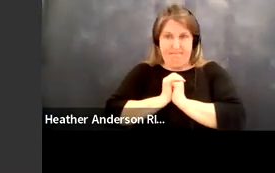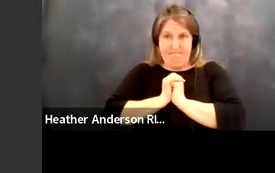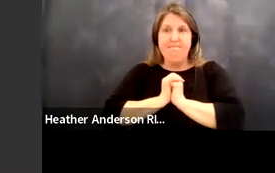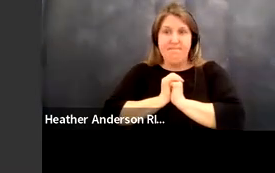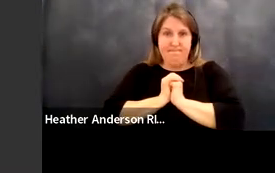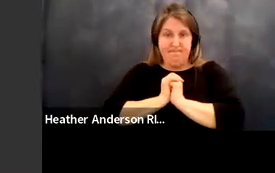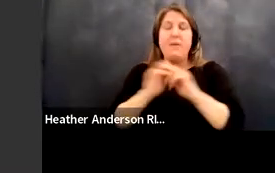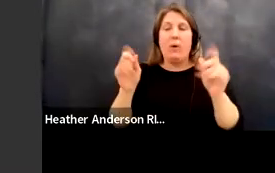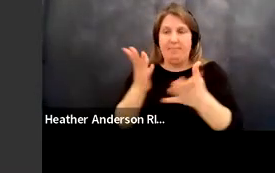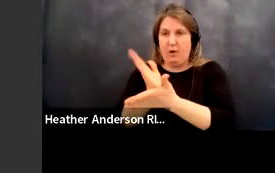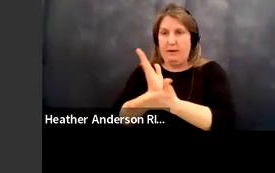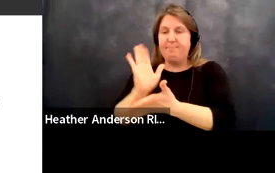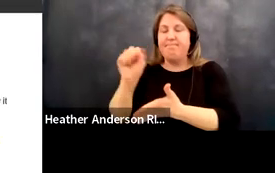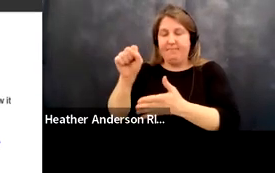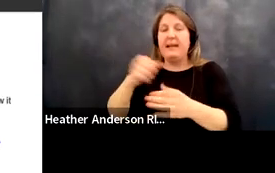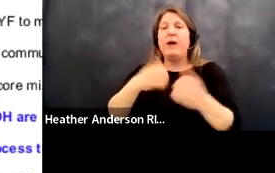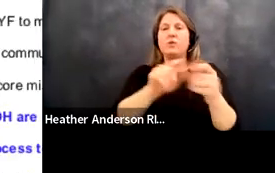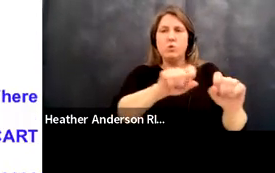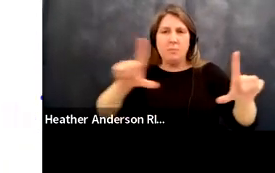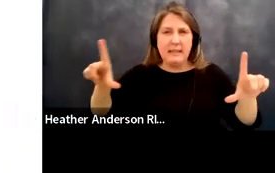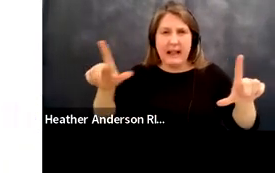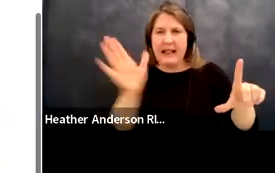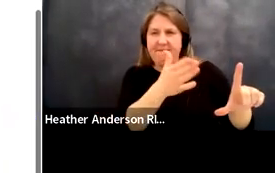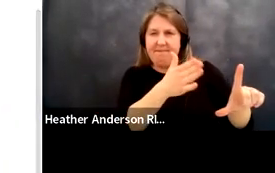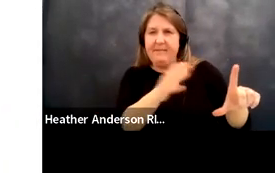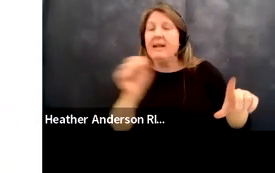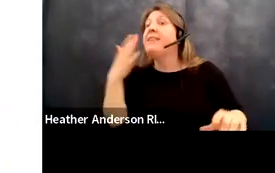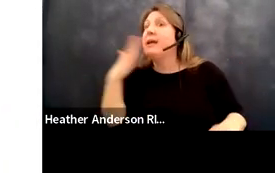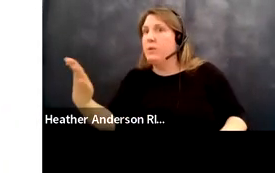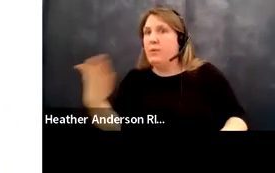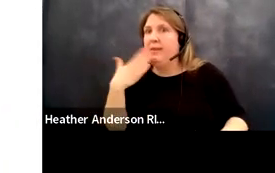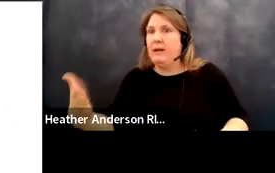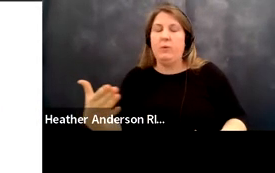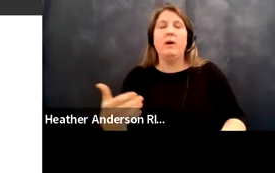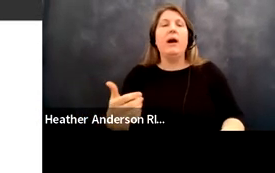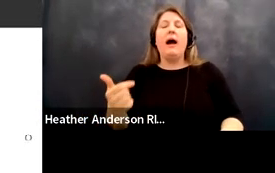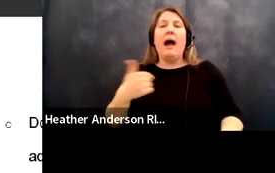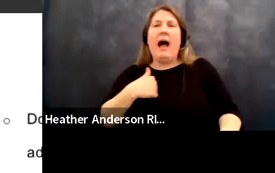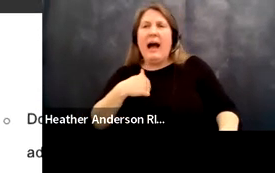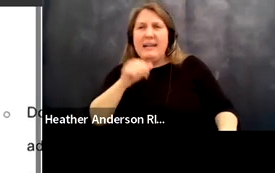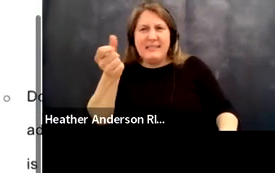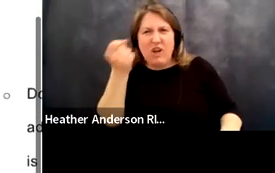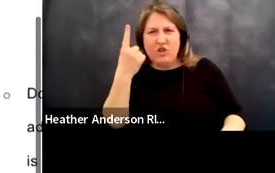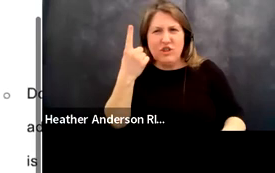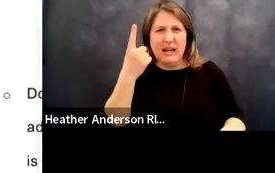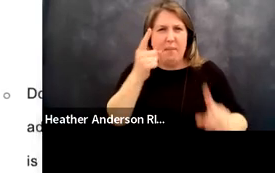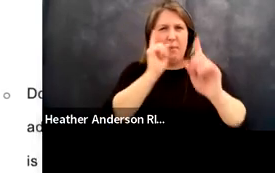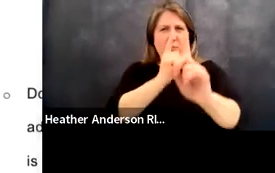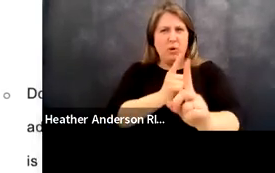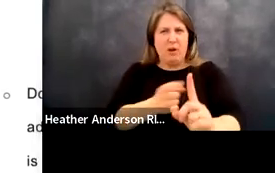All right, yes, so if you could zoom in on that left side, thank you. I didn't understand where those bullets were coming from, but I see it was